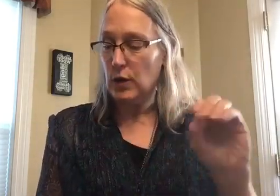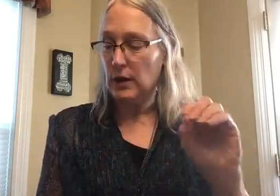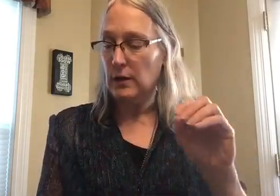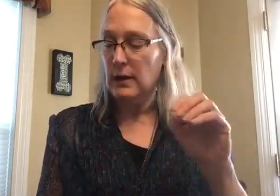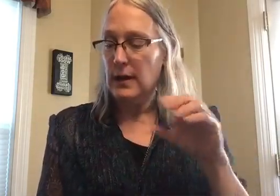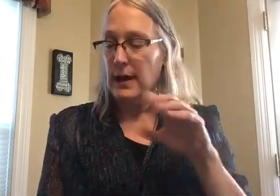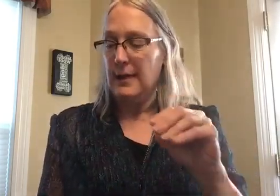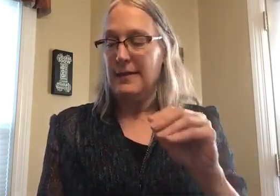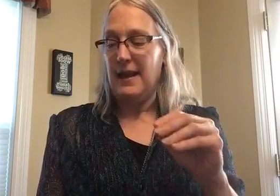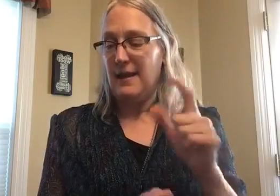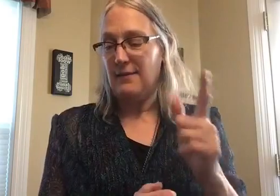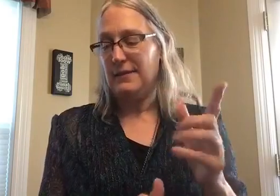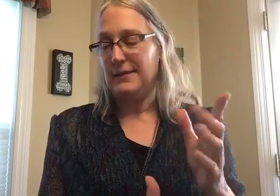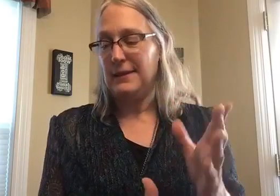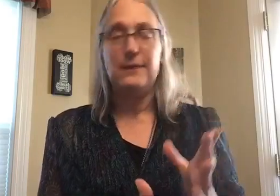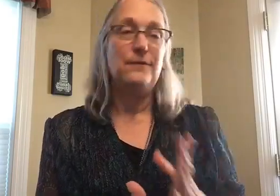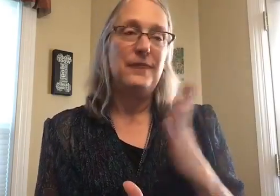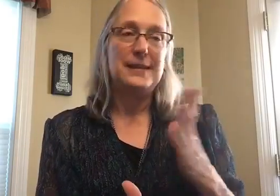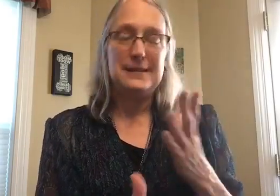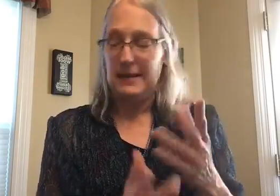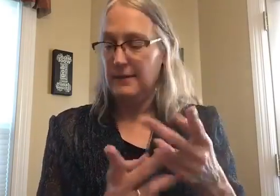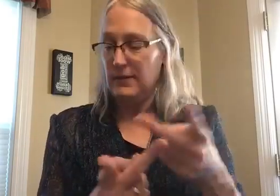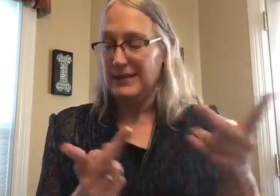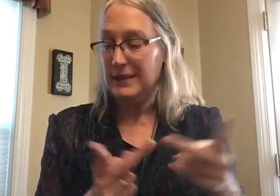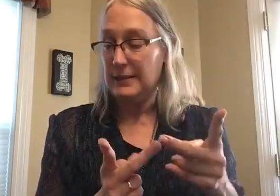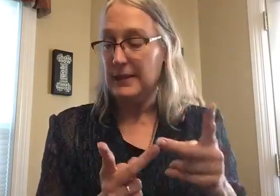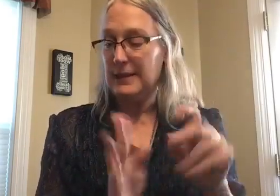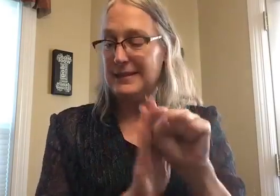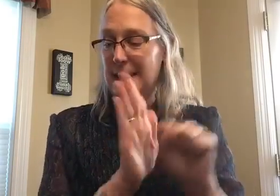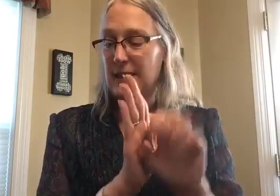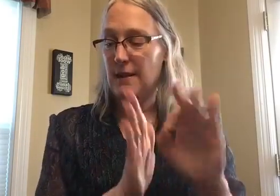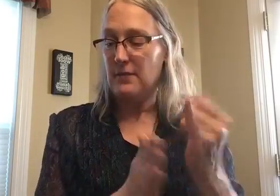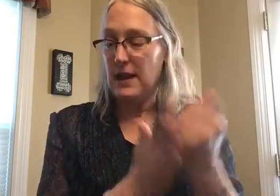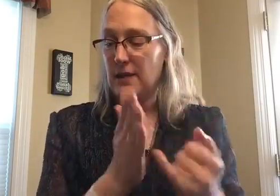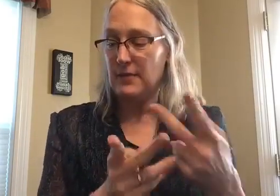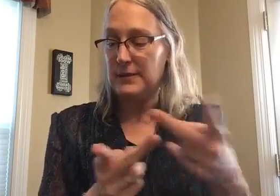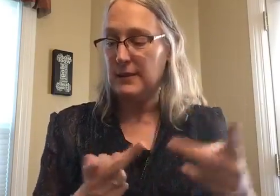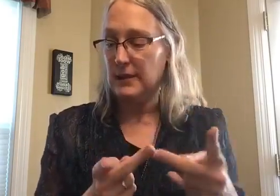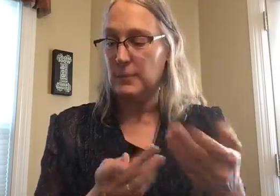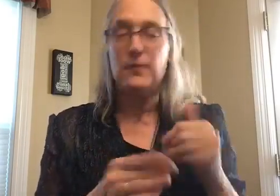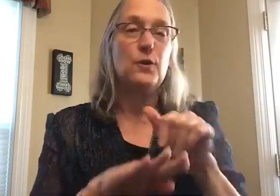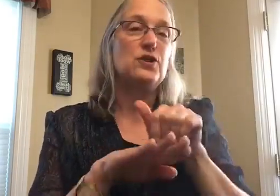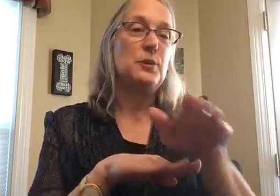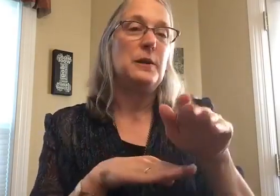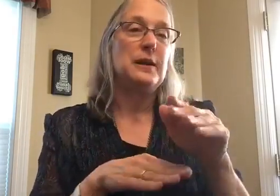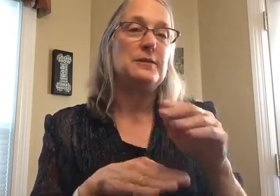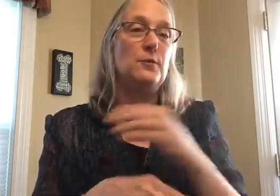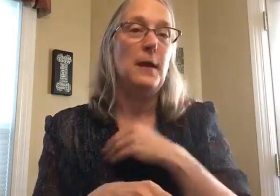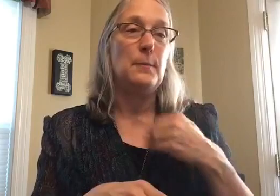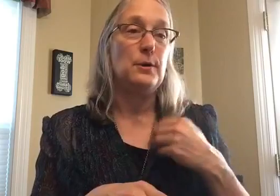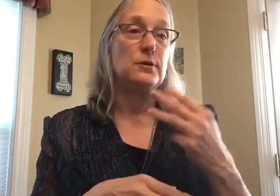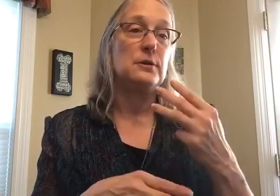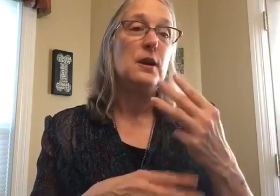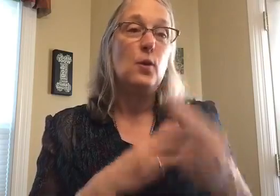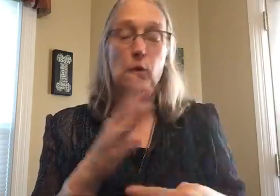oil. And they have a fancy facility, state-of-the-art facility, before shipping it to members